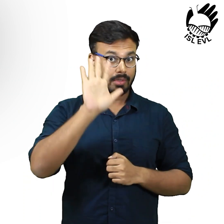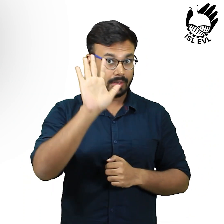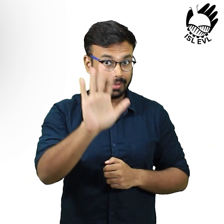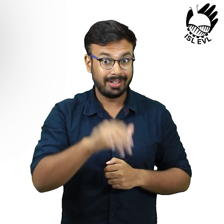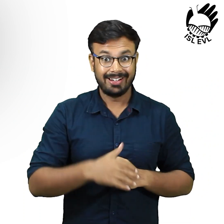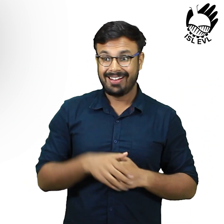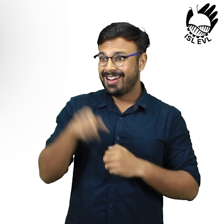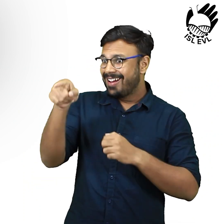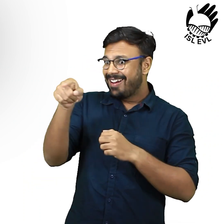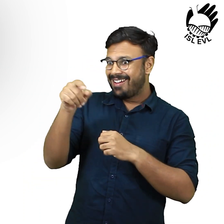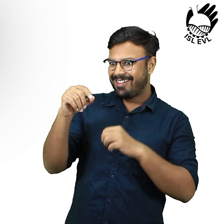For example,